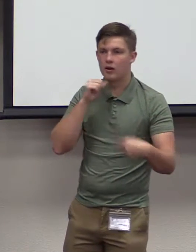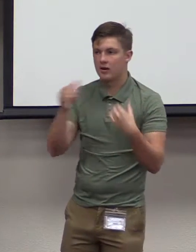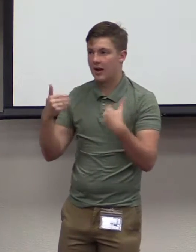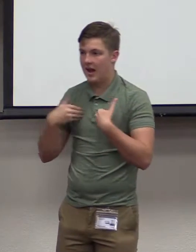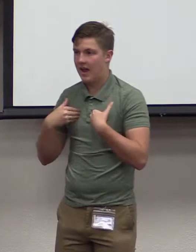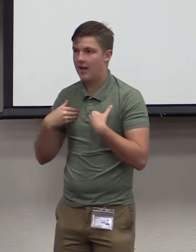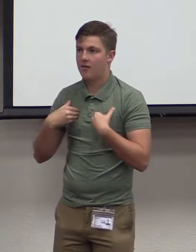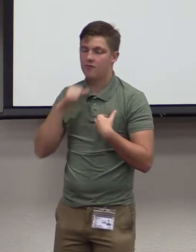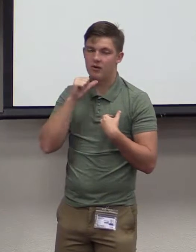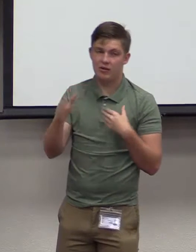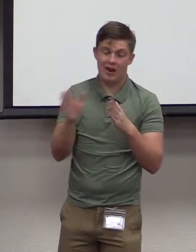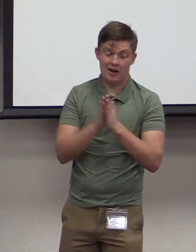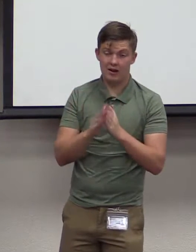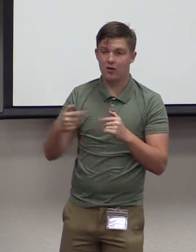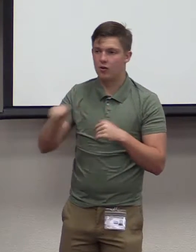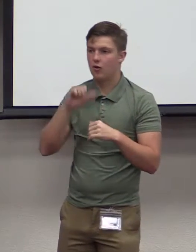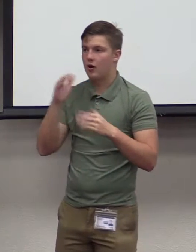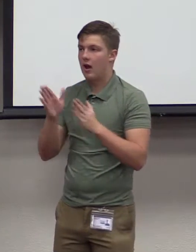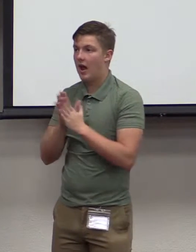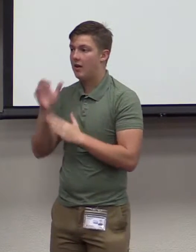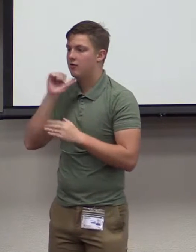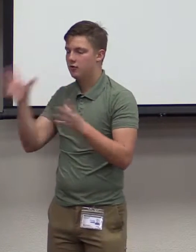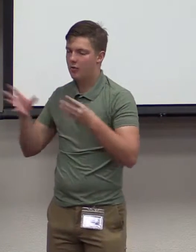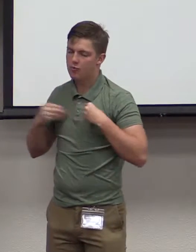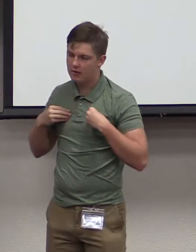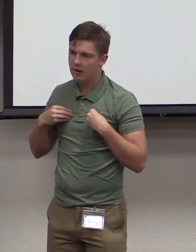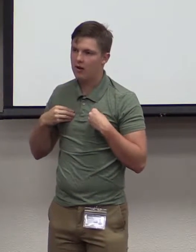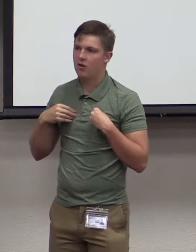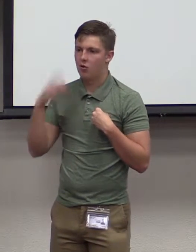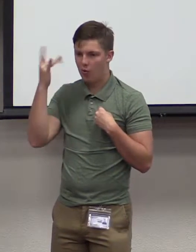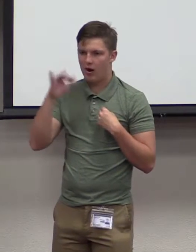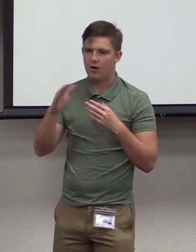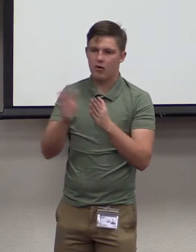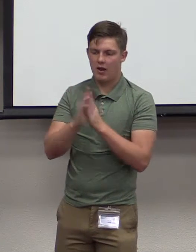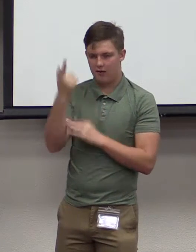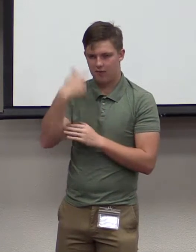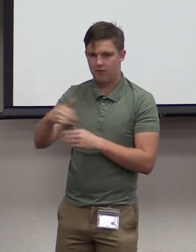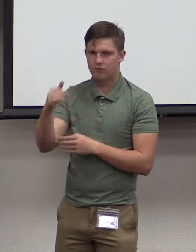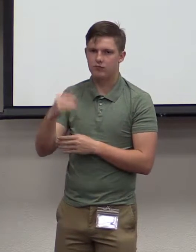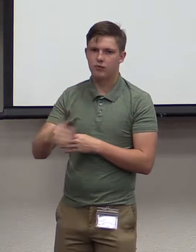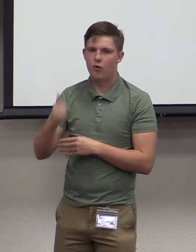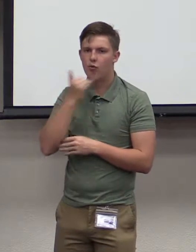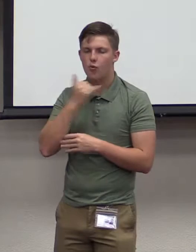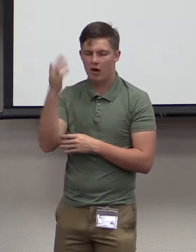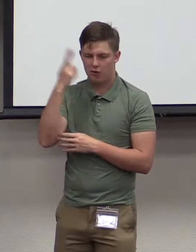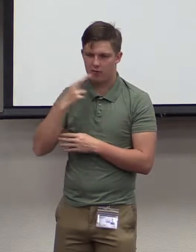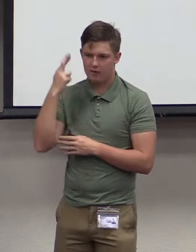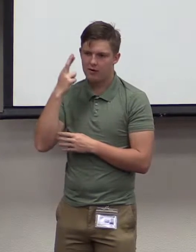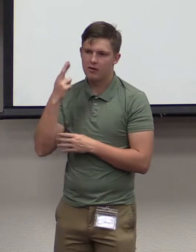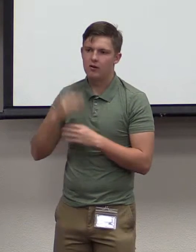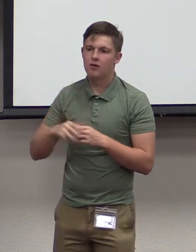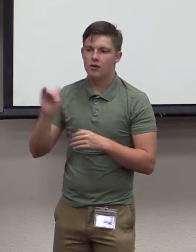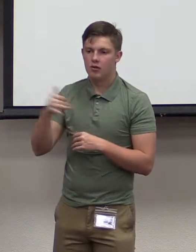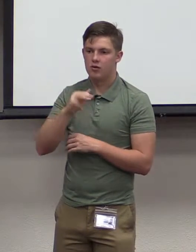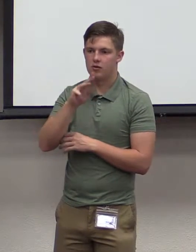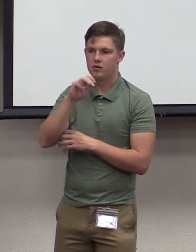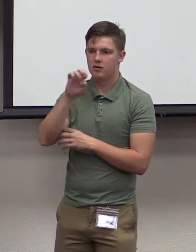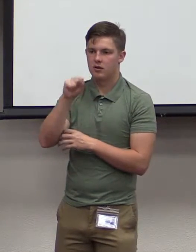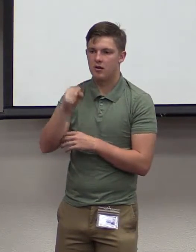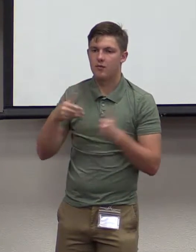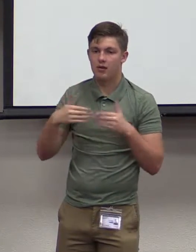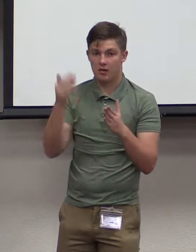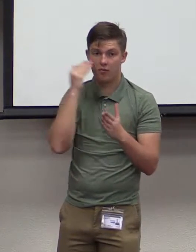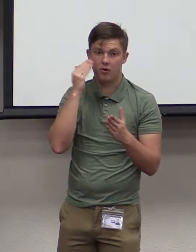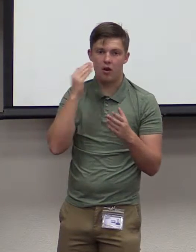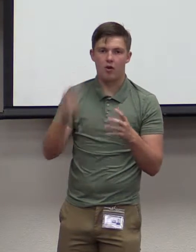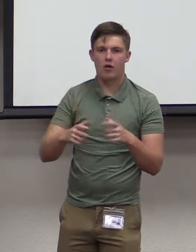because you do not ask. You ask and you do not receive because you ask for wrong motives. So James lets them know that the reason that this